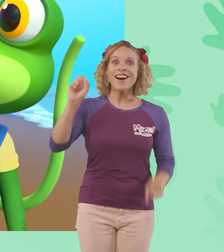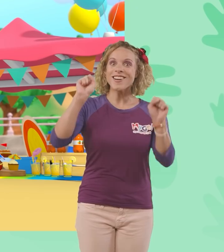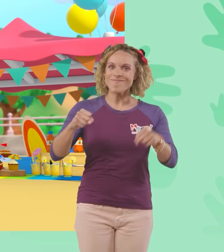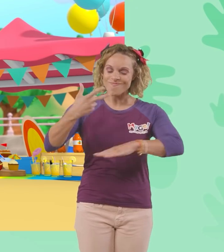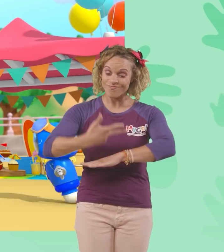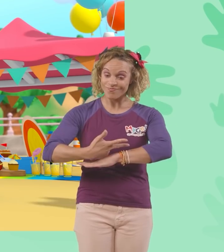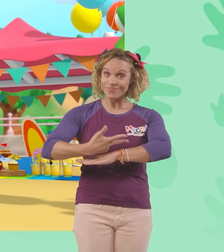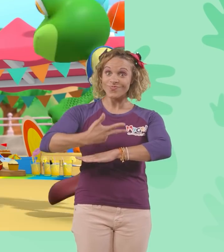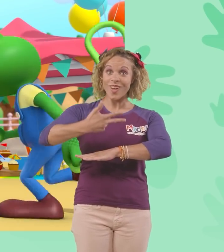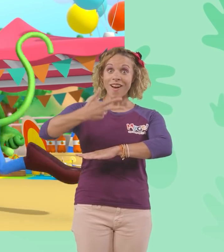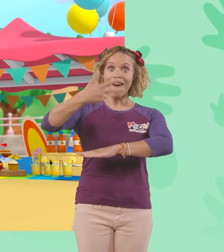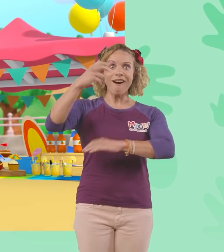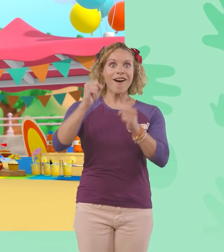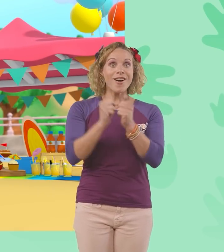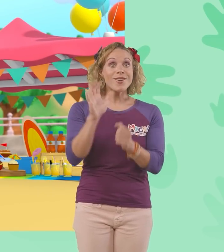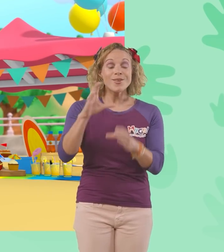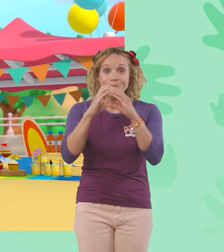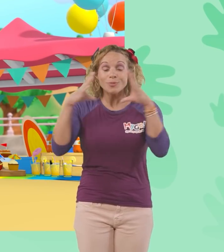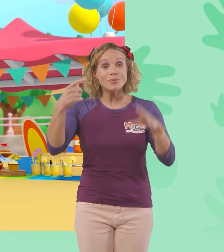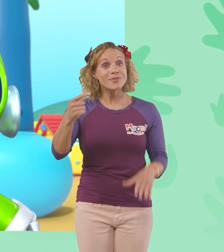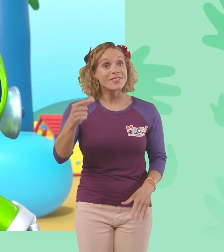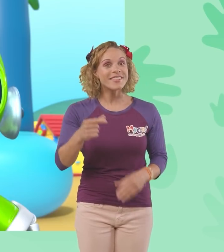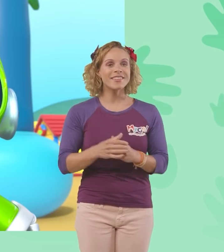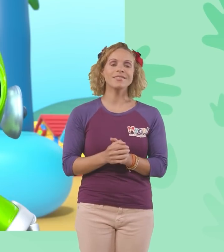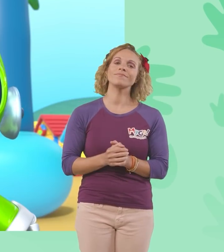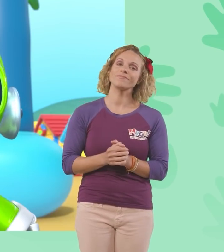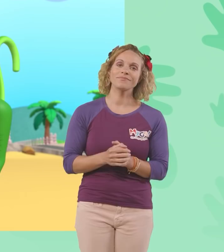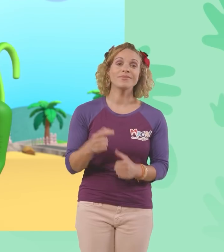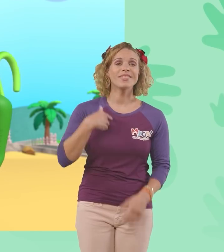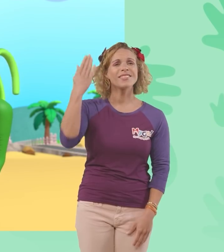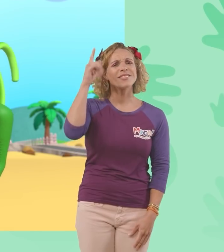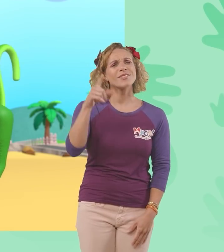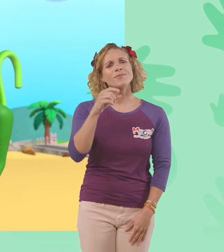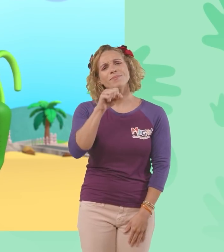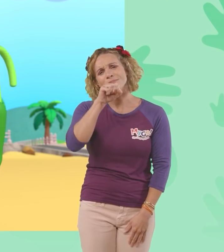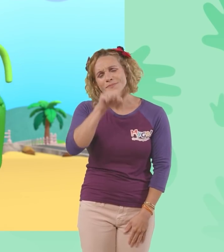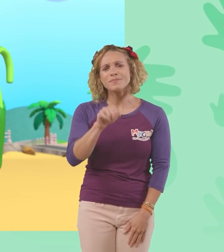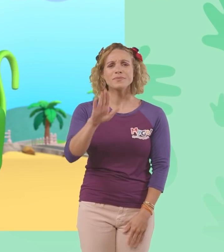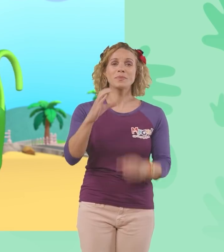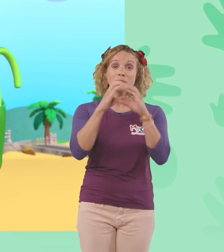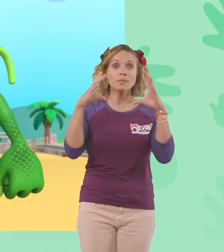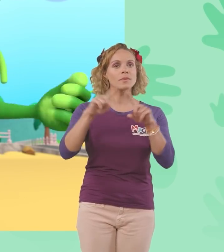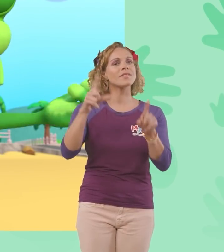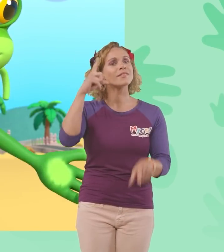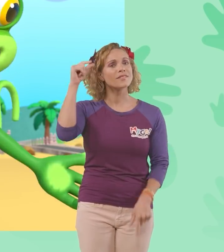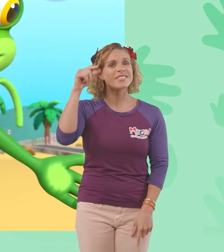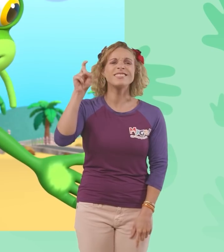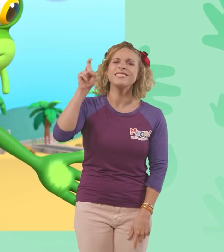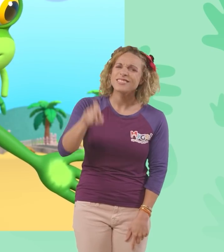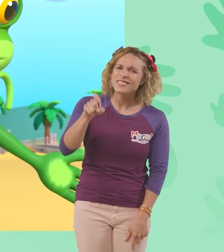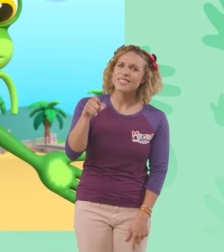Aha! We can lift her out with all of your balloons, Green. I know you love your balloons, but